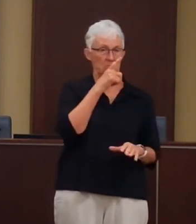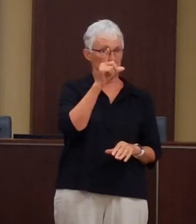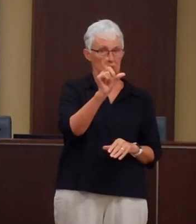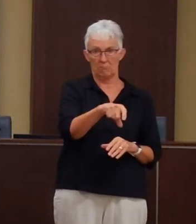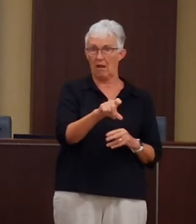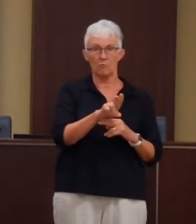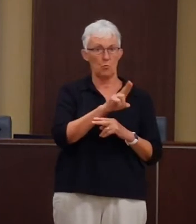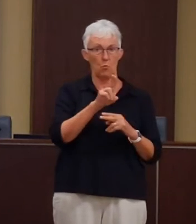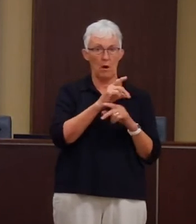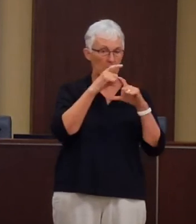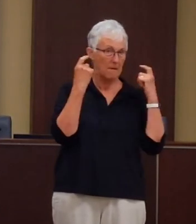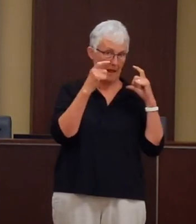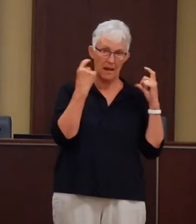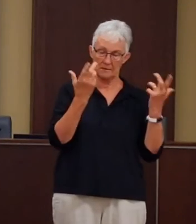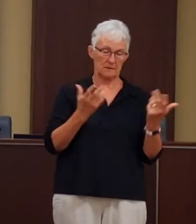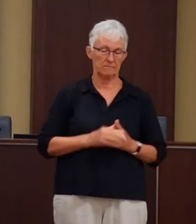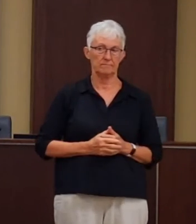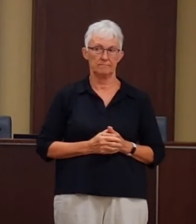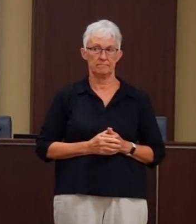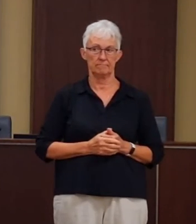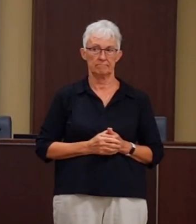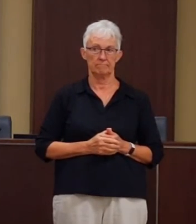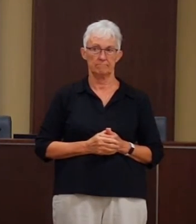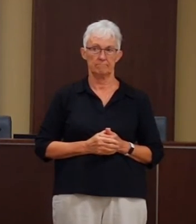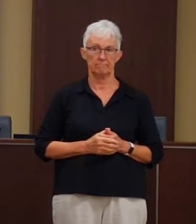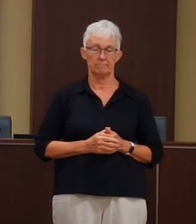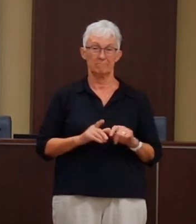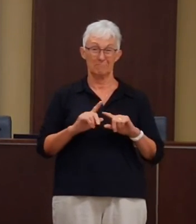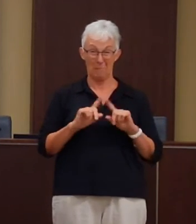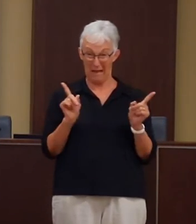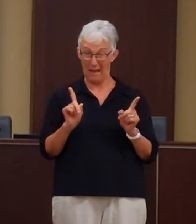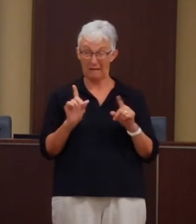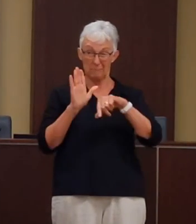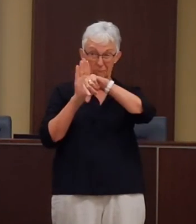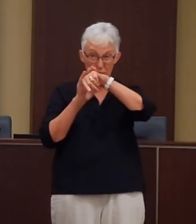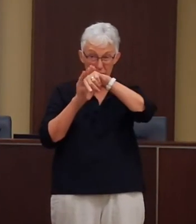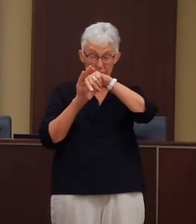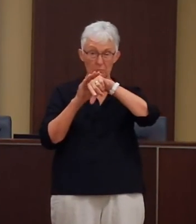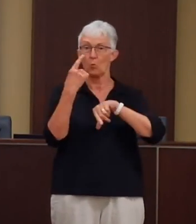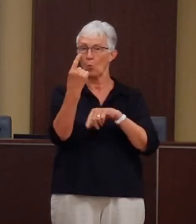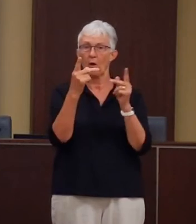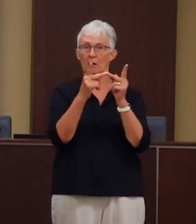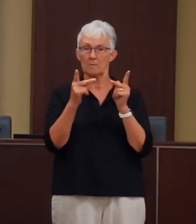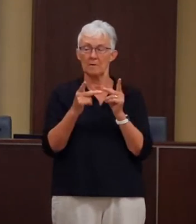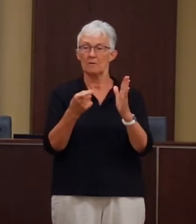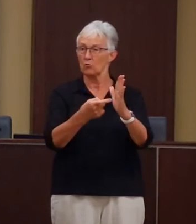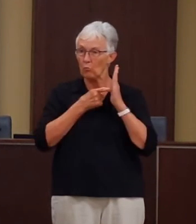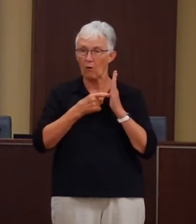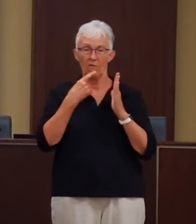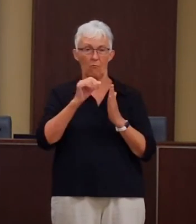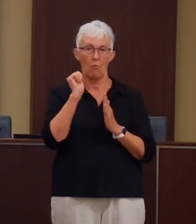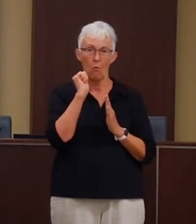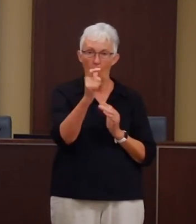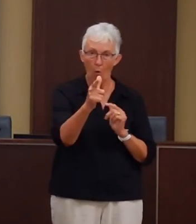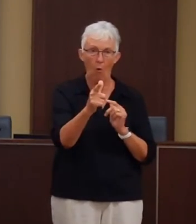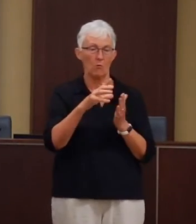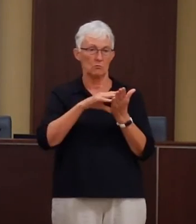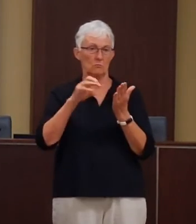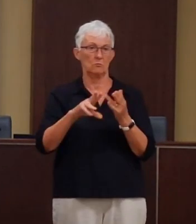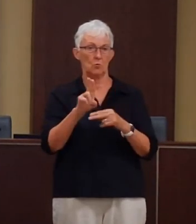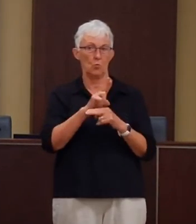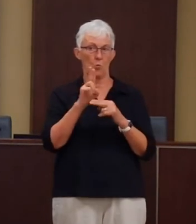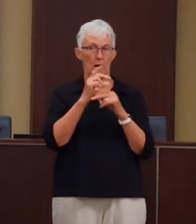There is one time, though, when face coverings will be required for all students. We are required to follow